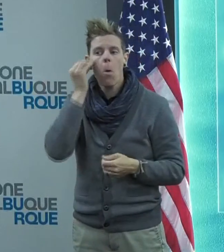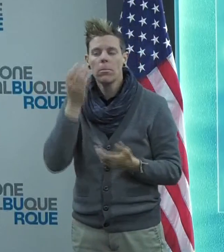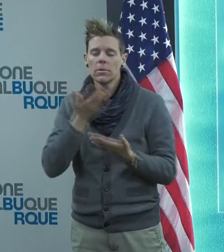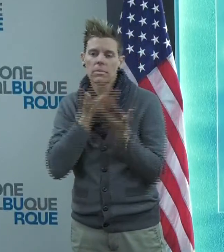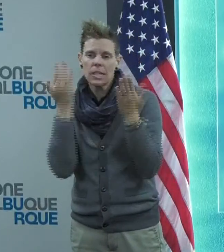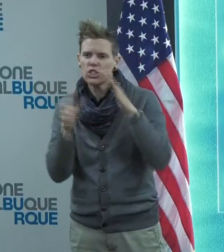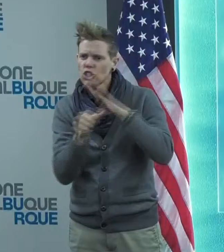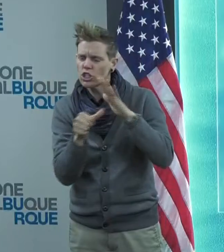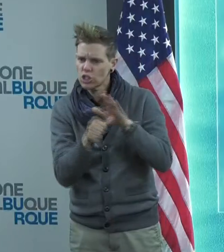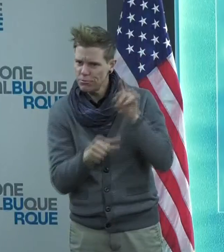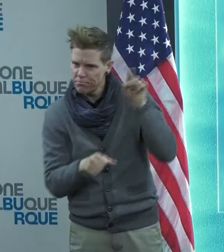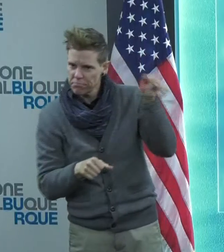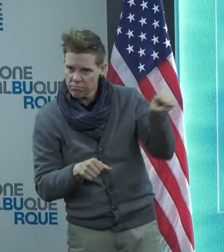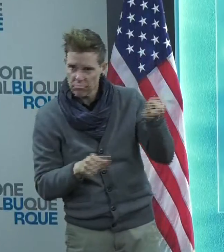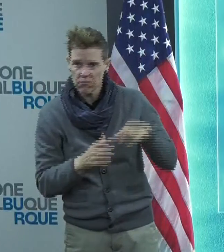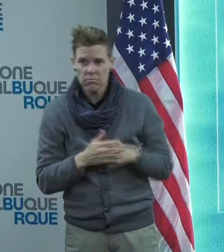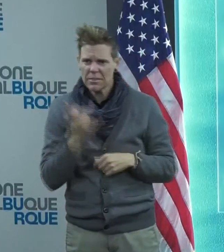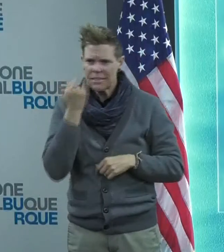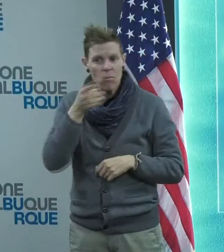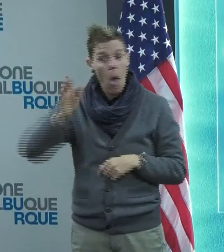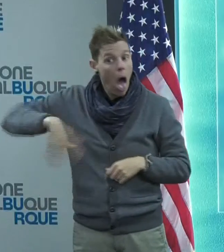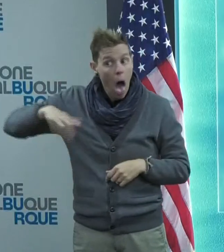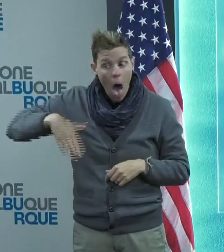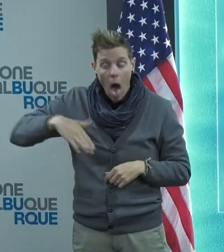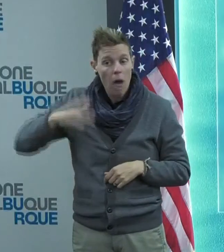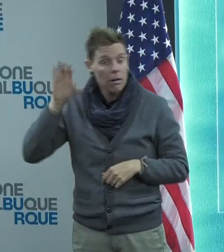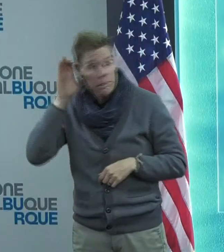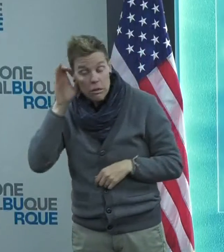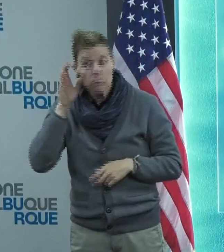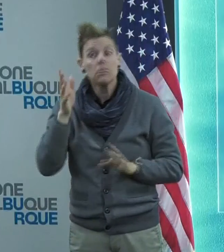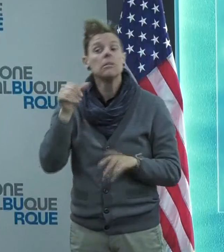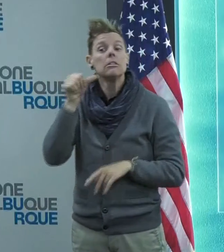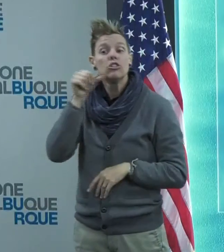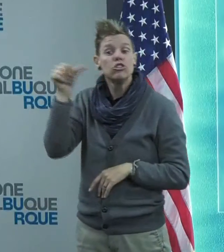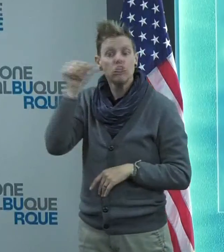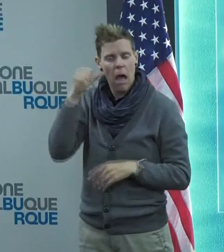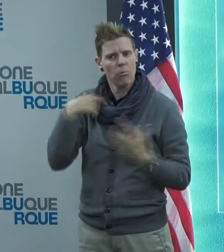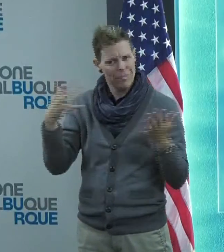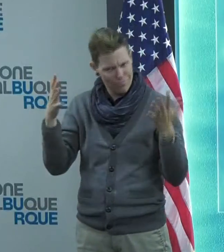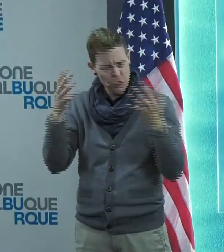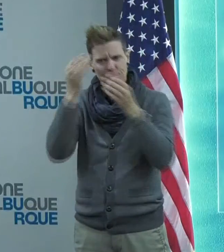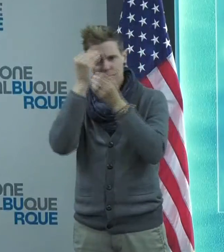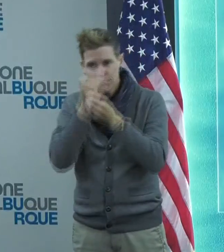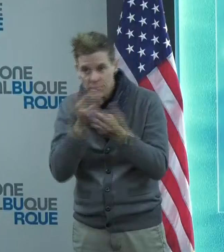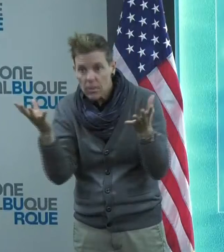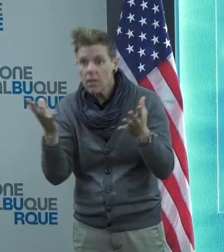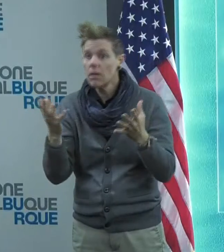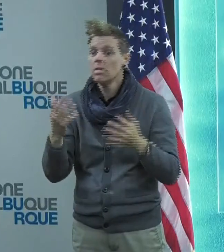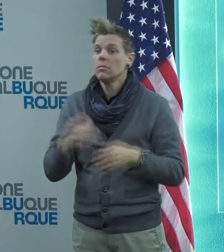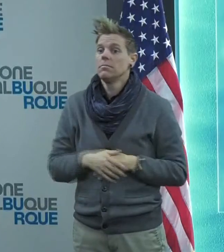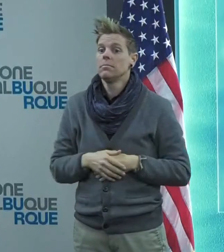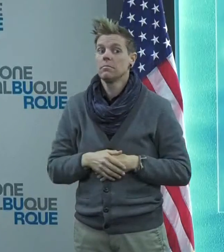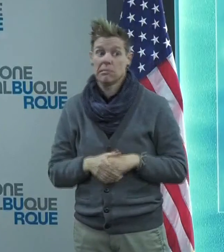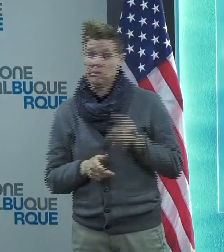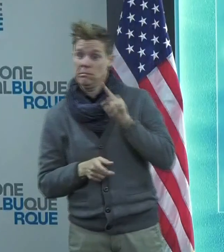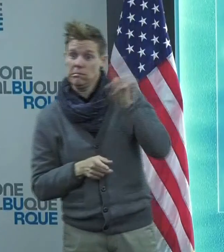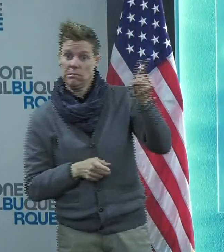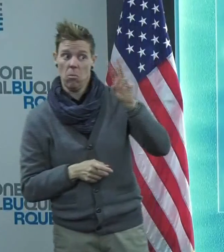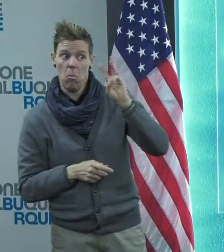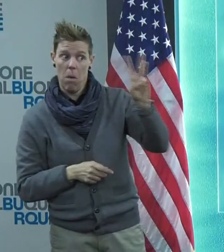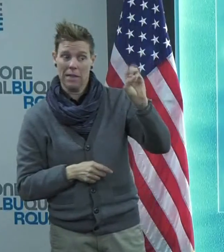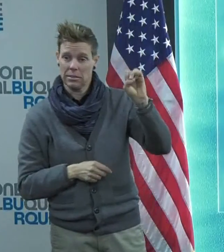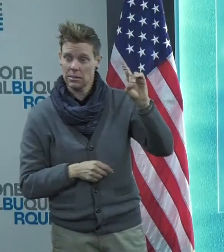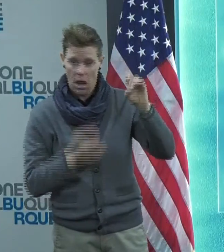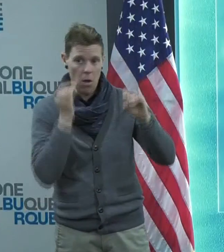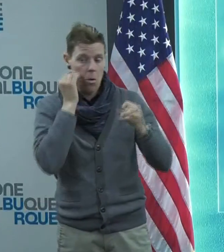hear yesterday, we did share that fortunately our homeless shelter, the West Side Homeless Shelter, again, this